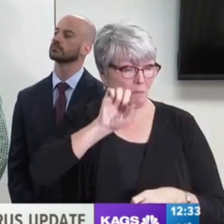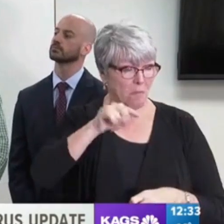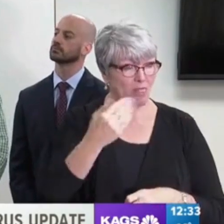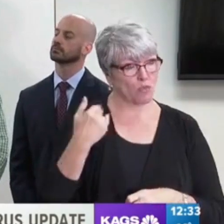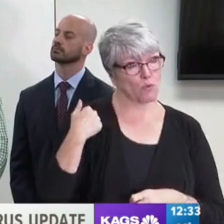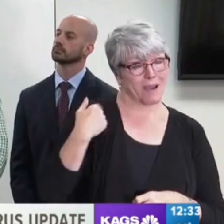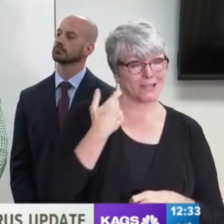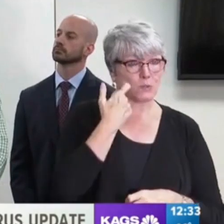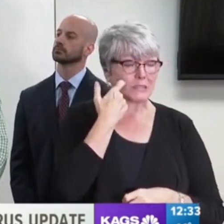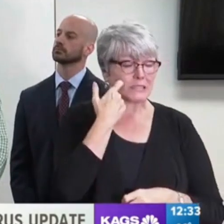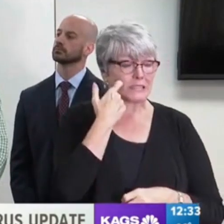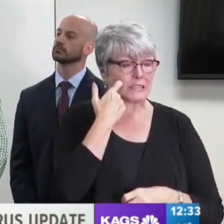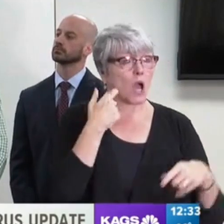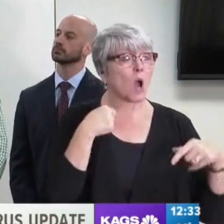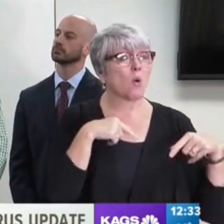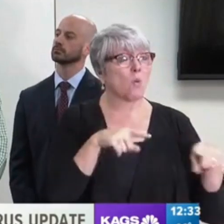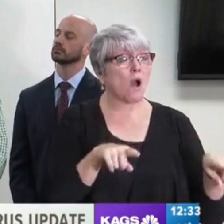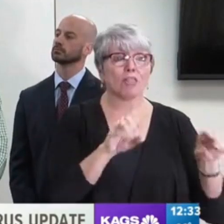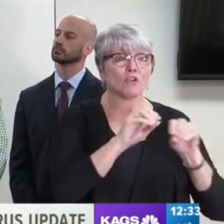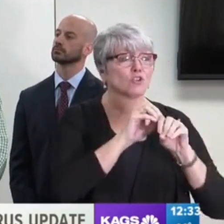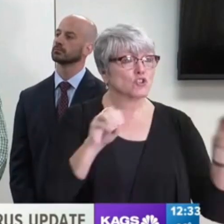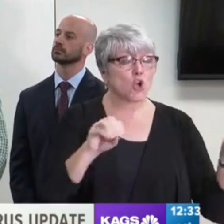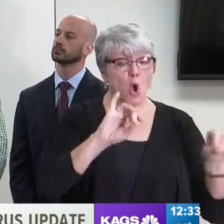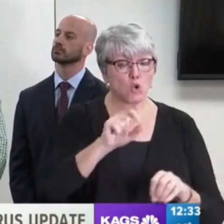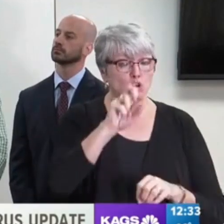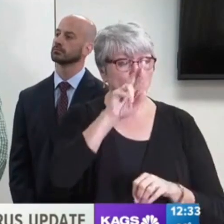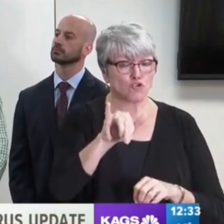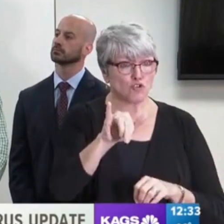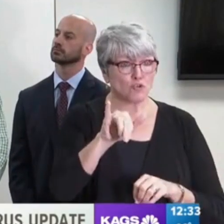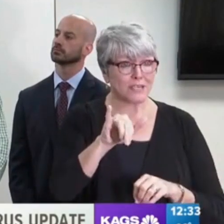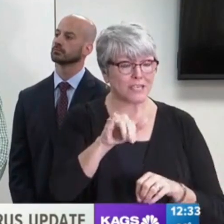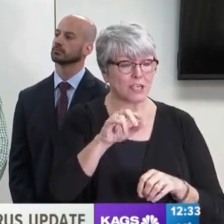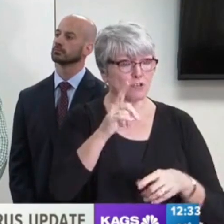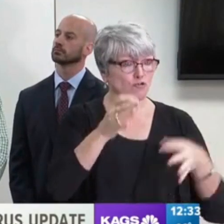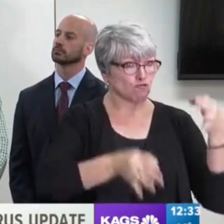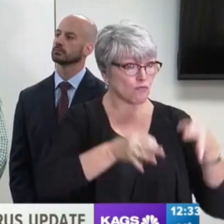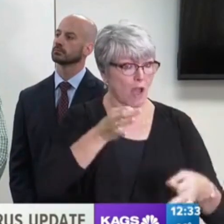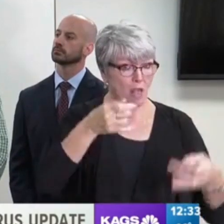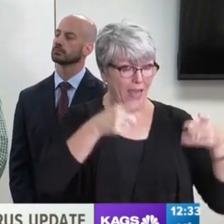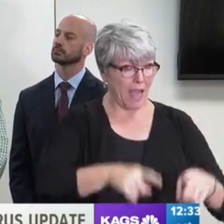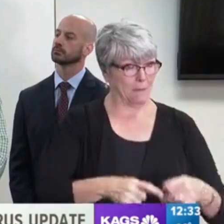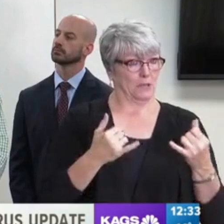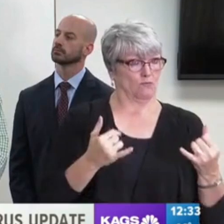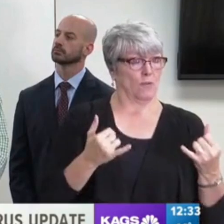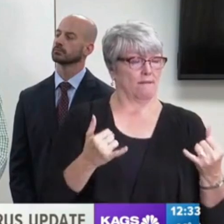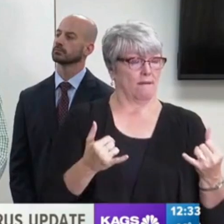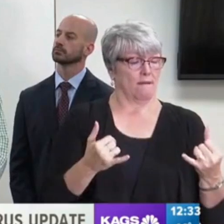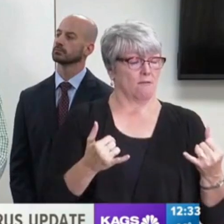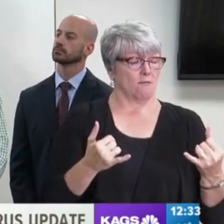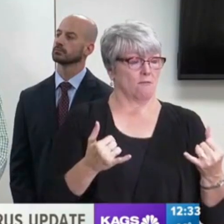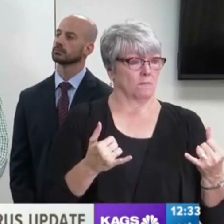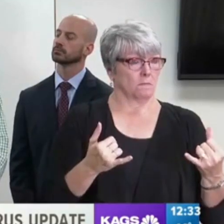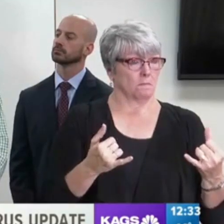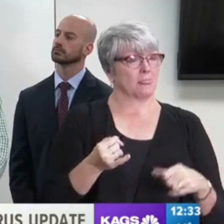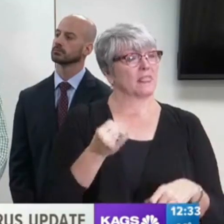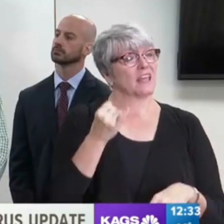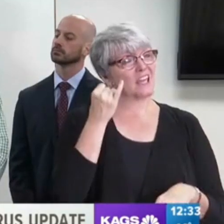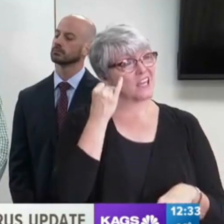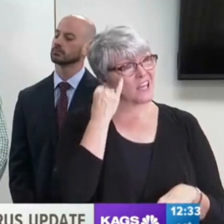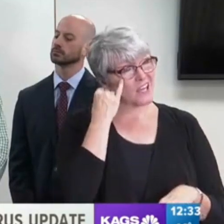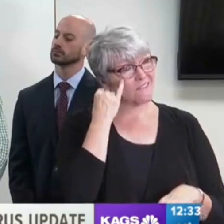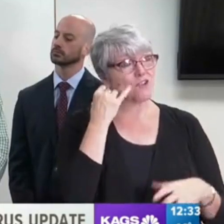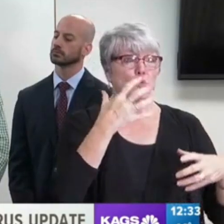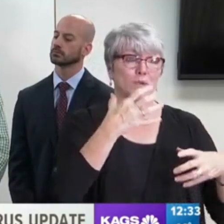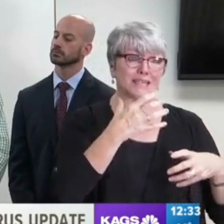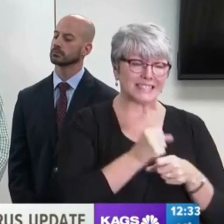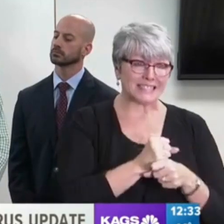day, while there are no jury trials going on it currently, if you